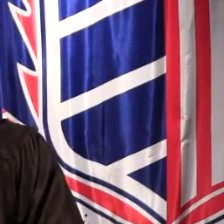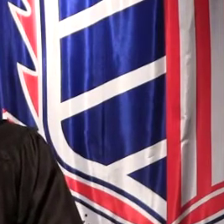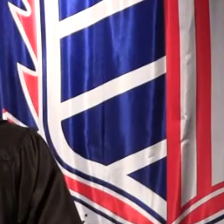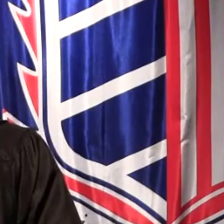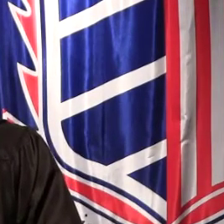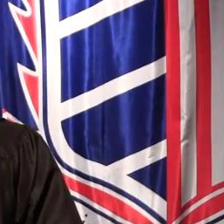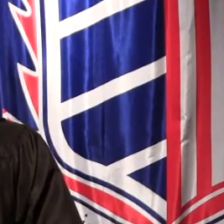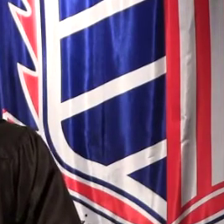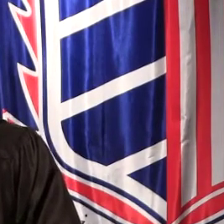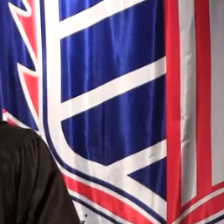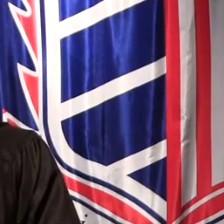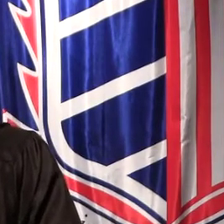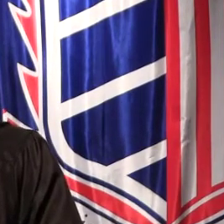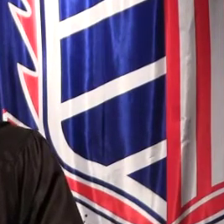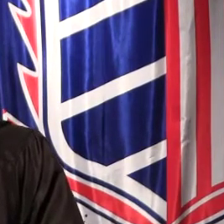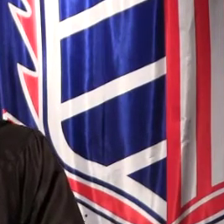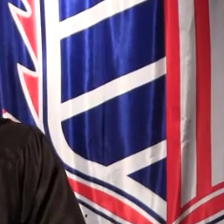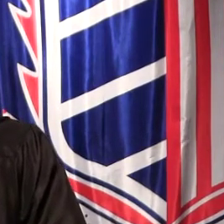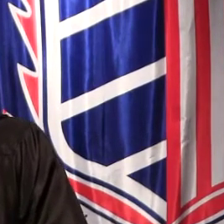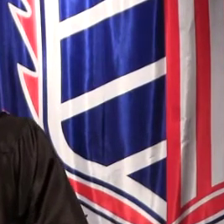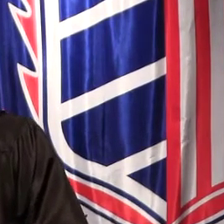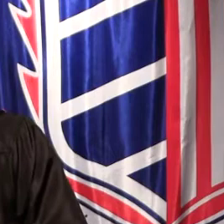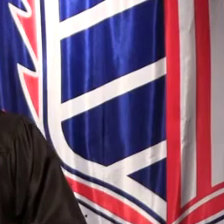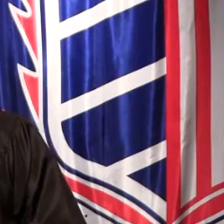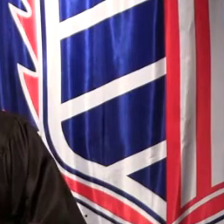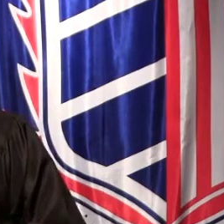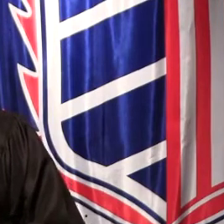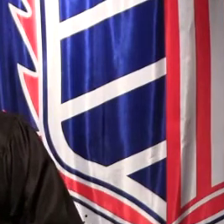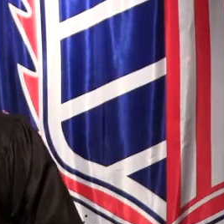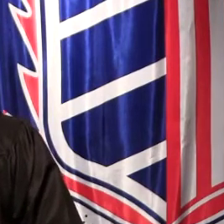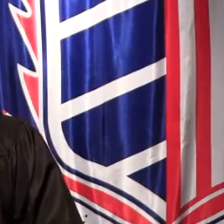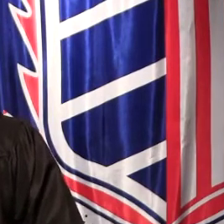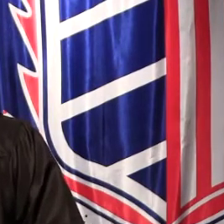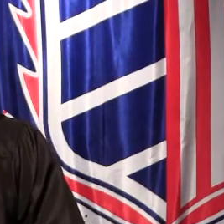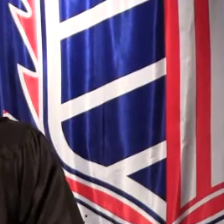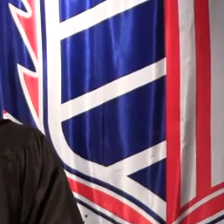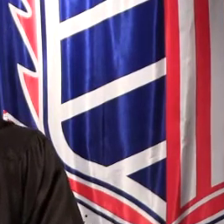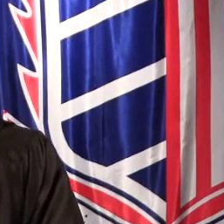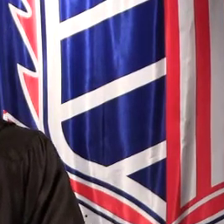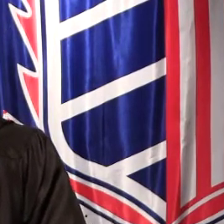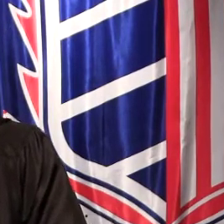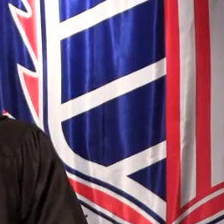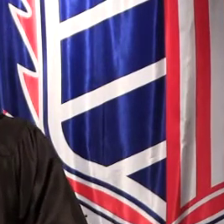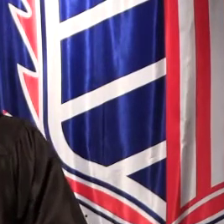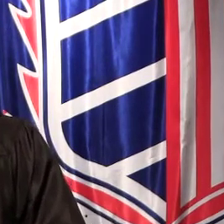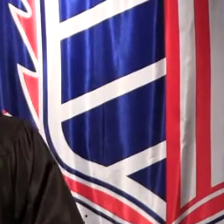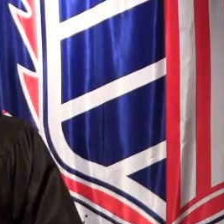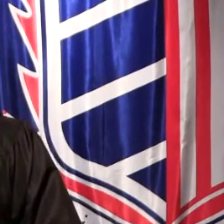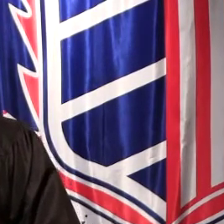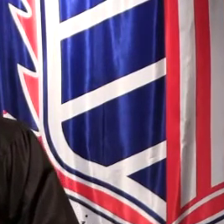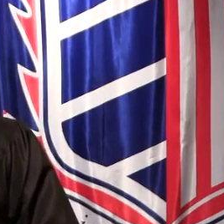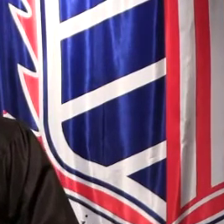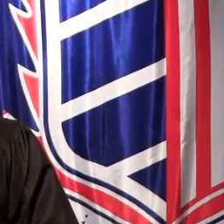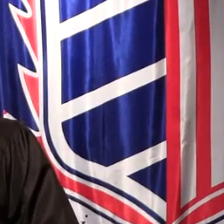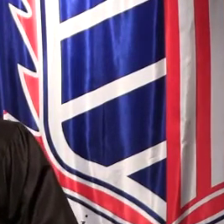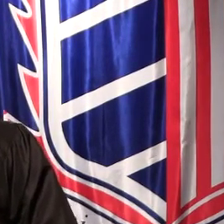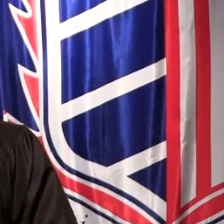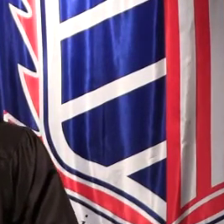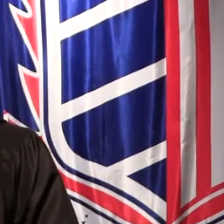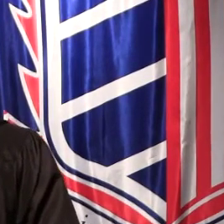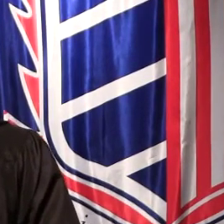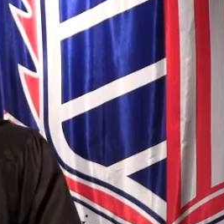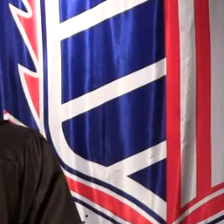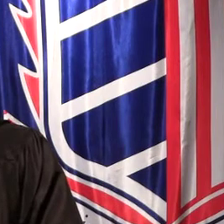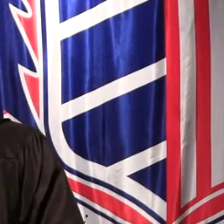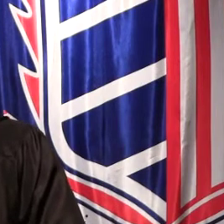graduation festivities differently this year. All look different than in past years. We are thrilled to be sharing these